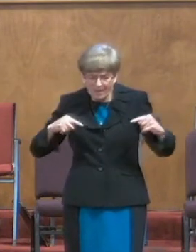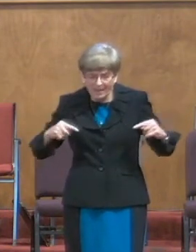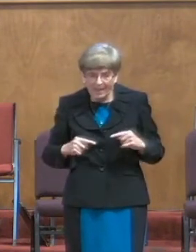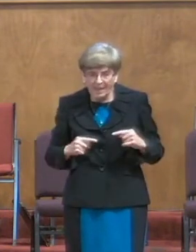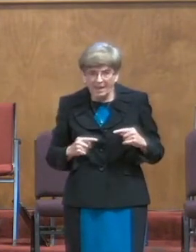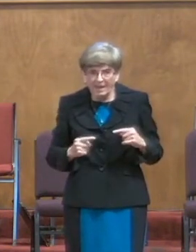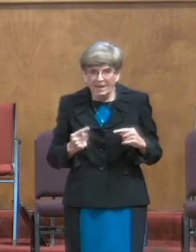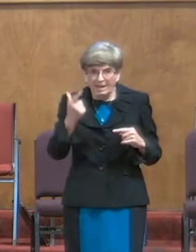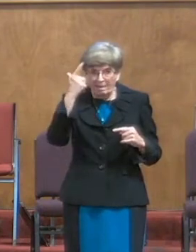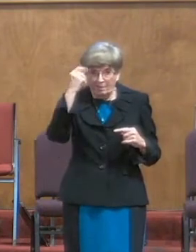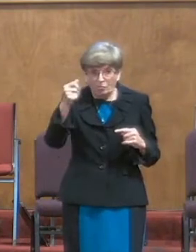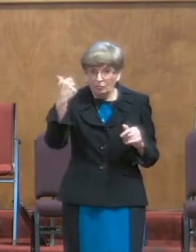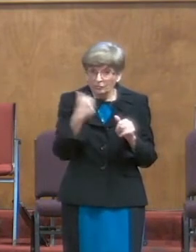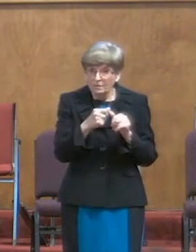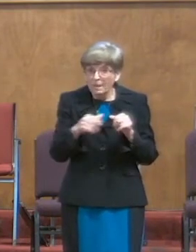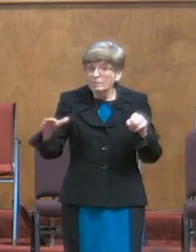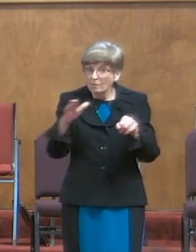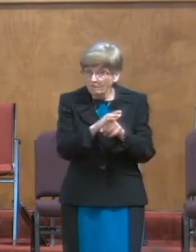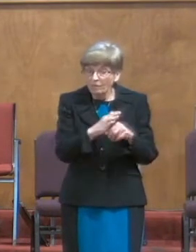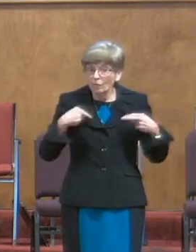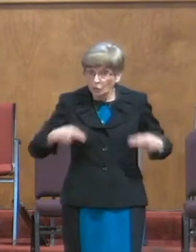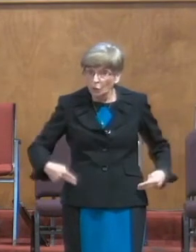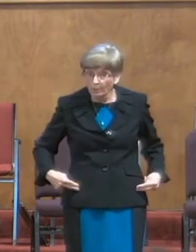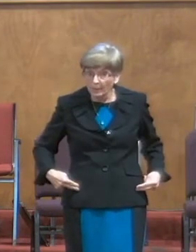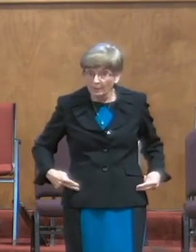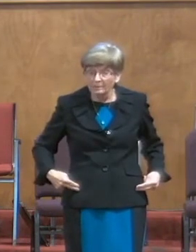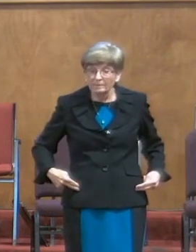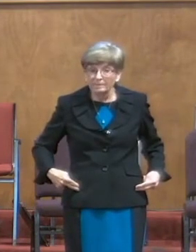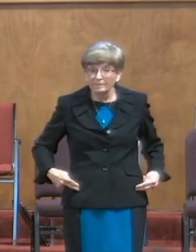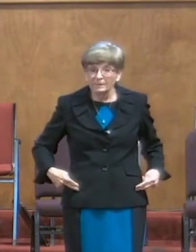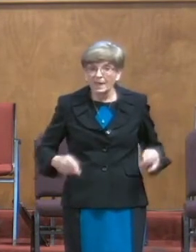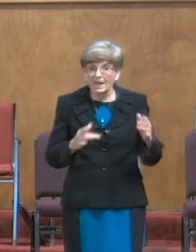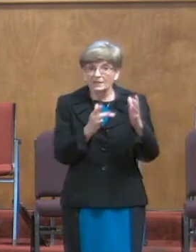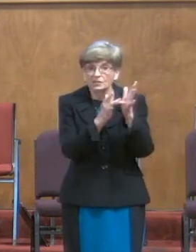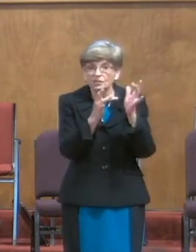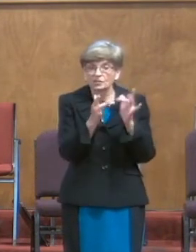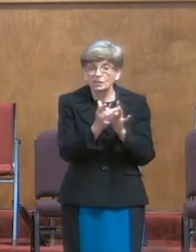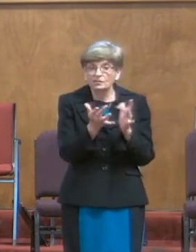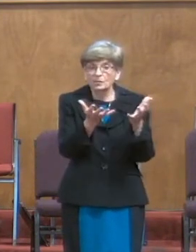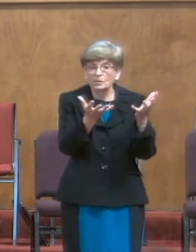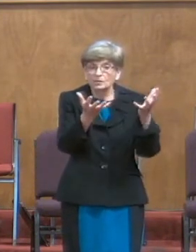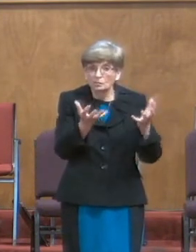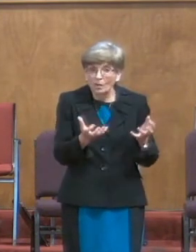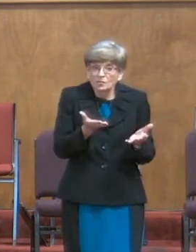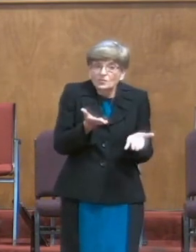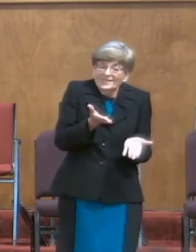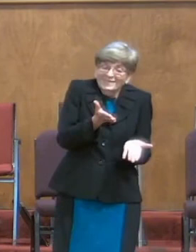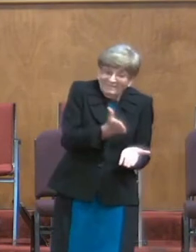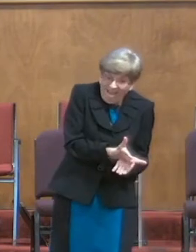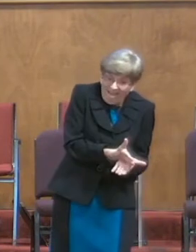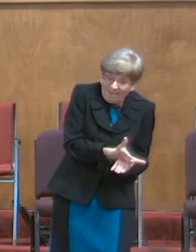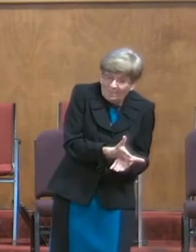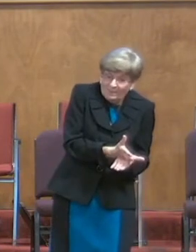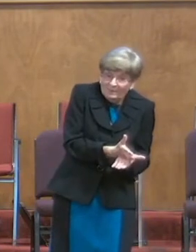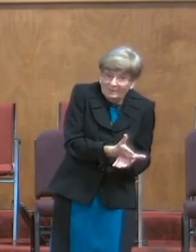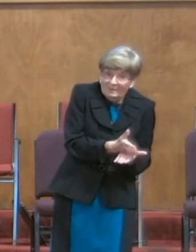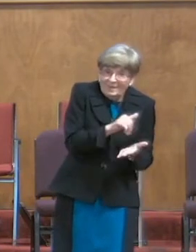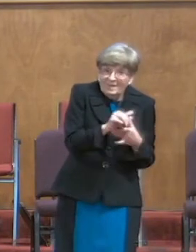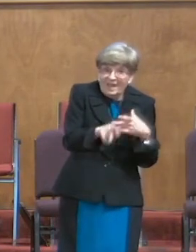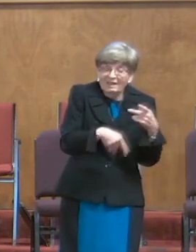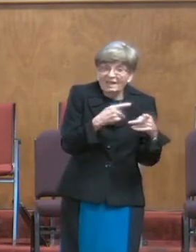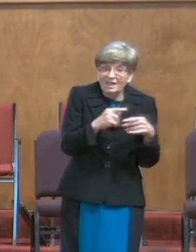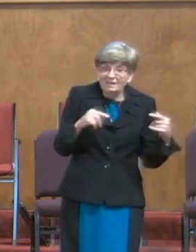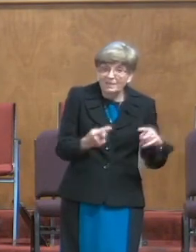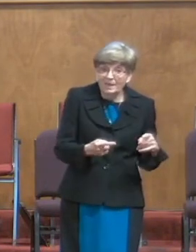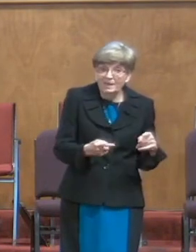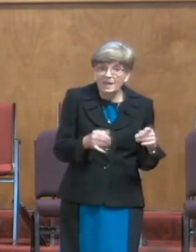human fragility, Jesus would have done anything to not have to go through. That's why he was